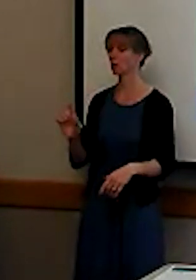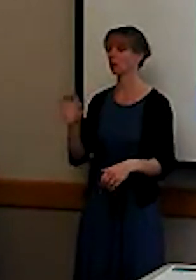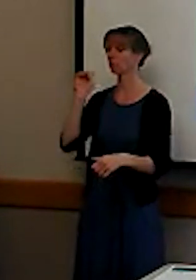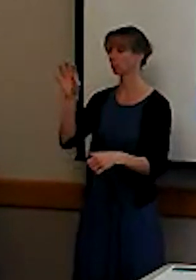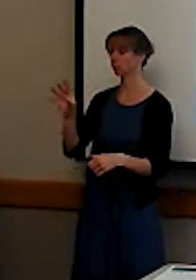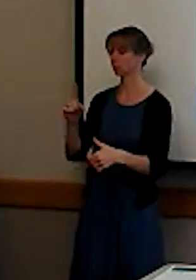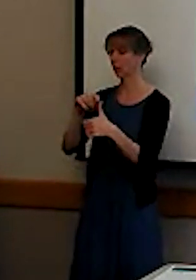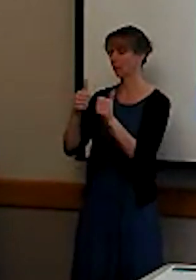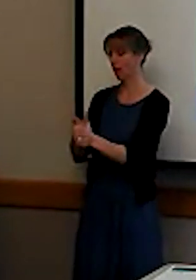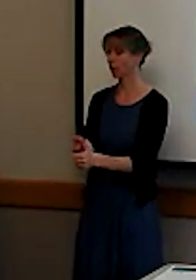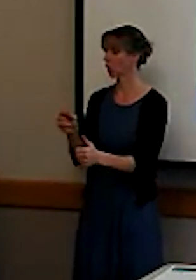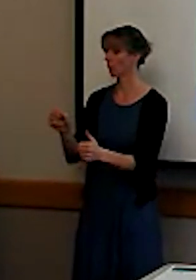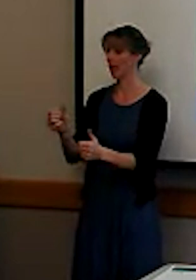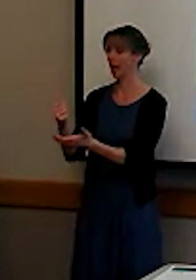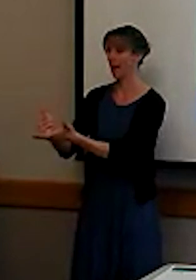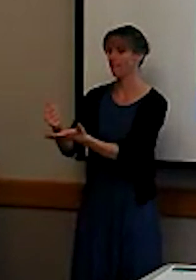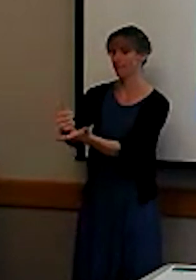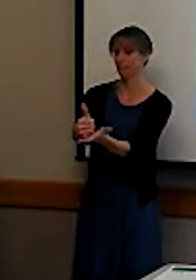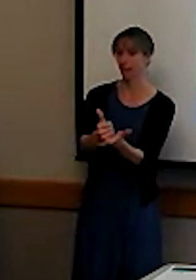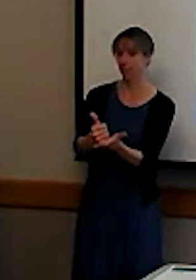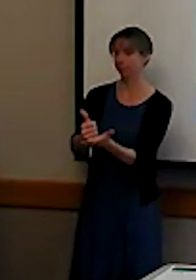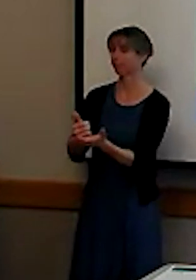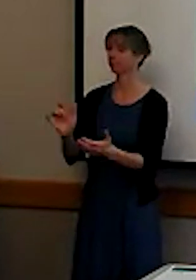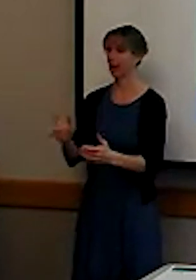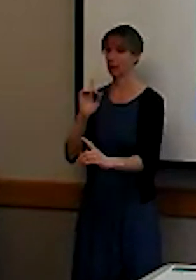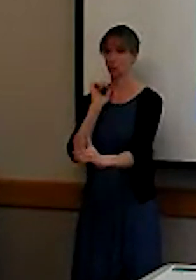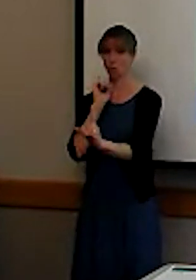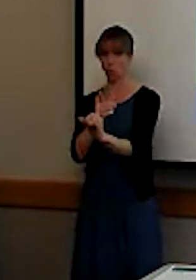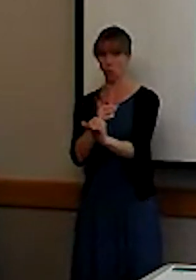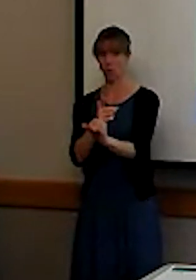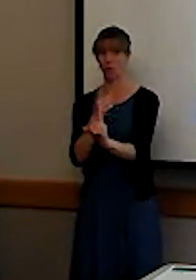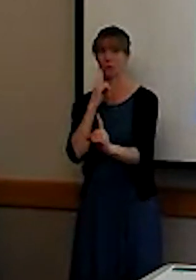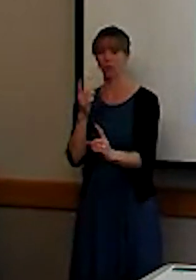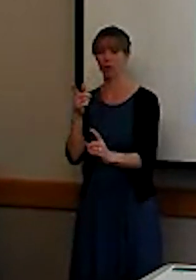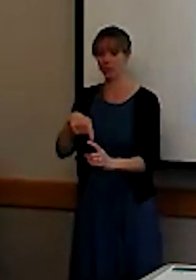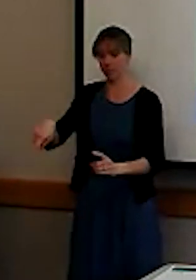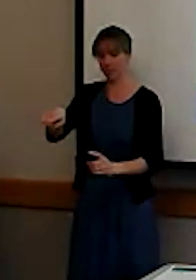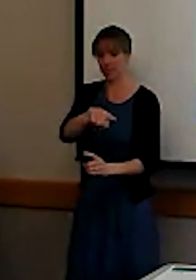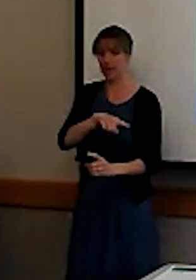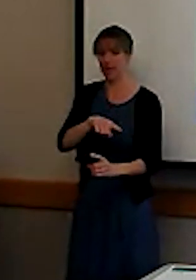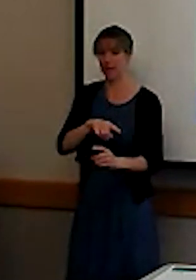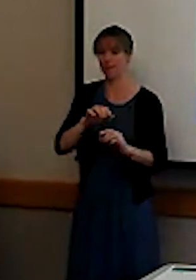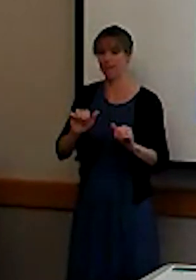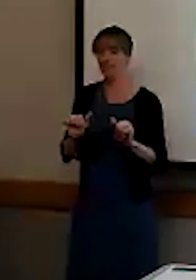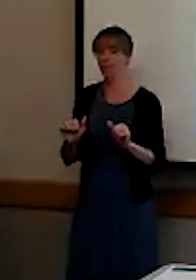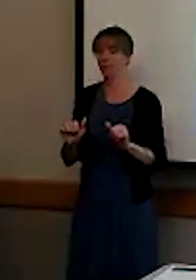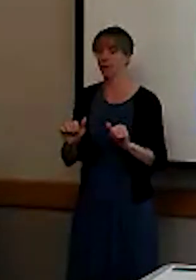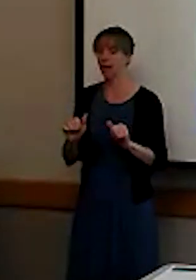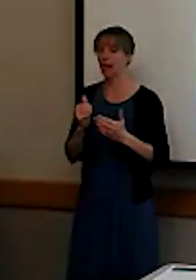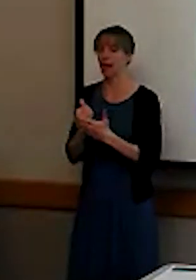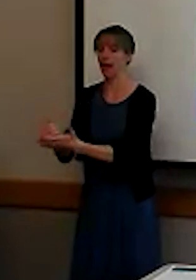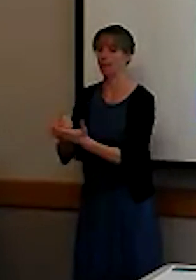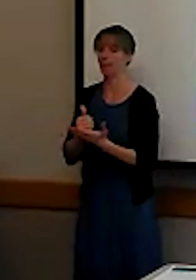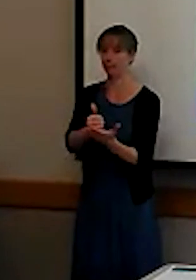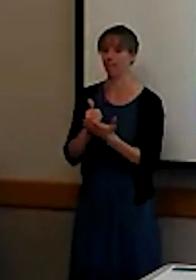got to do it. No, they help each other. And that's one of the goals is for them to be able to help one